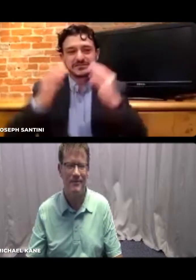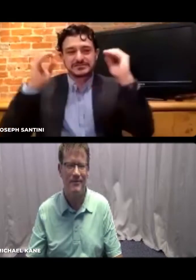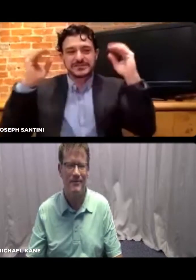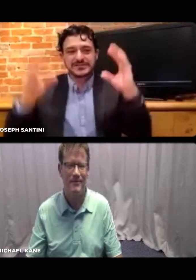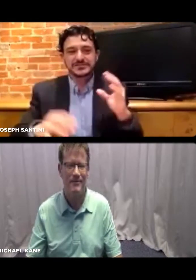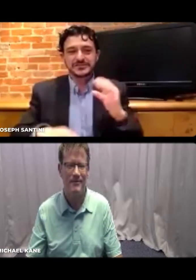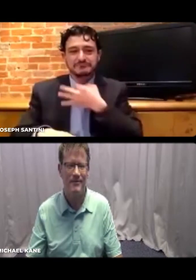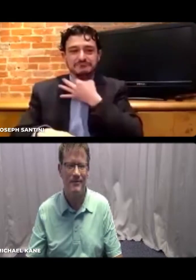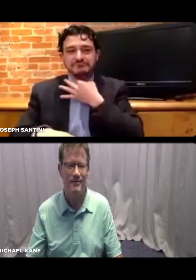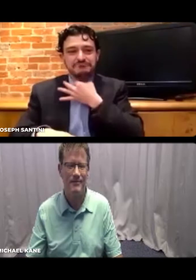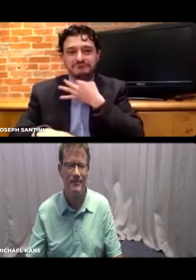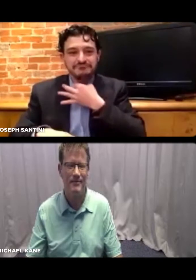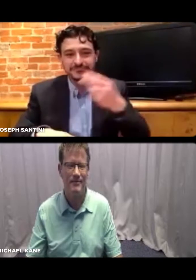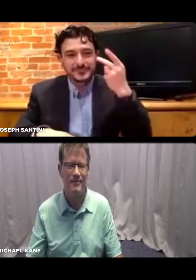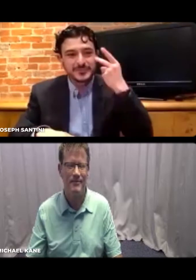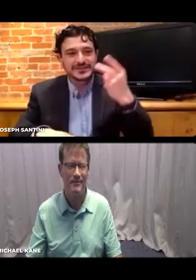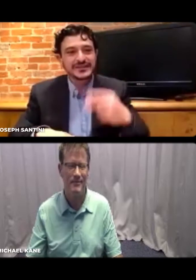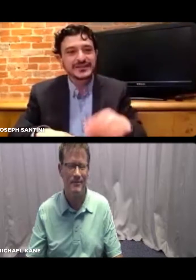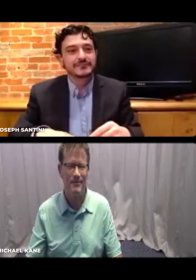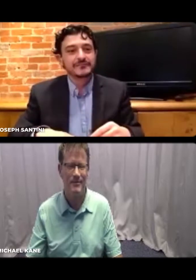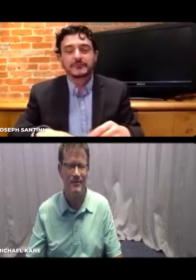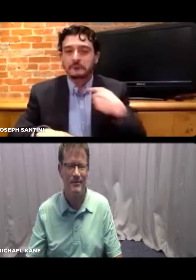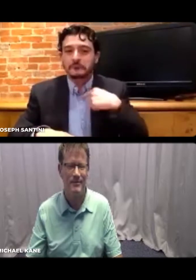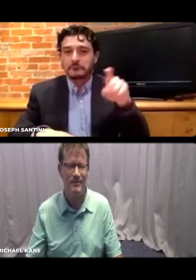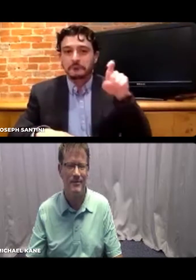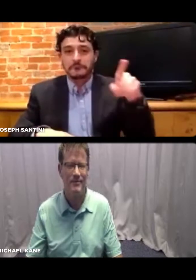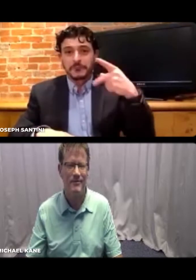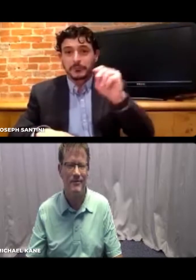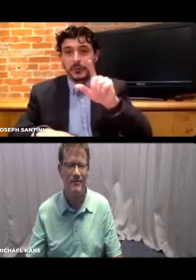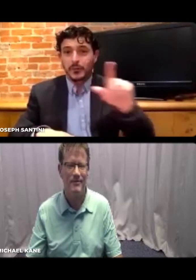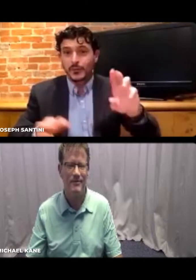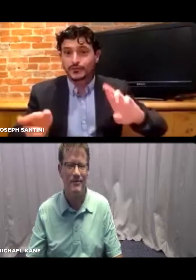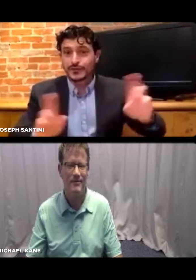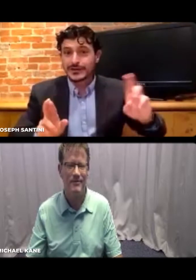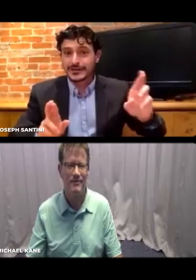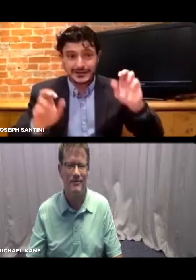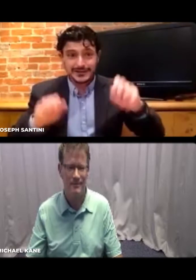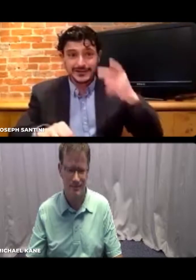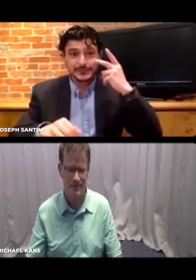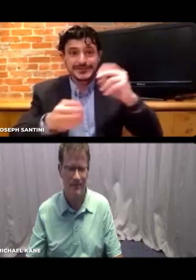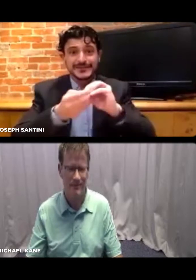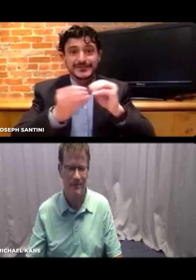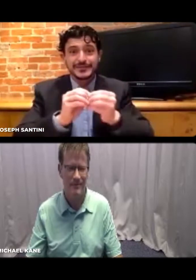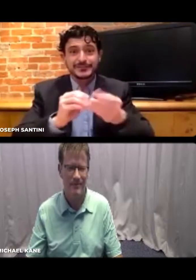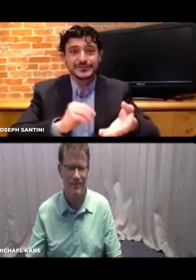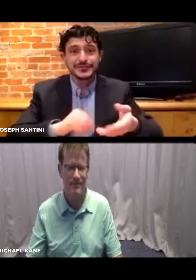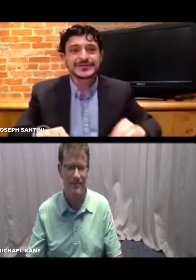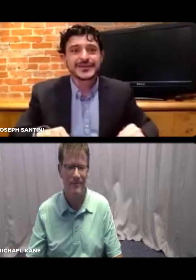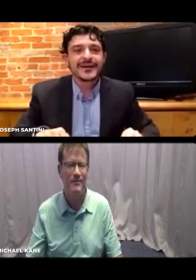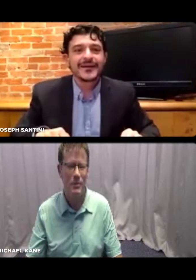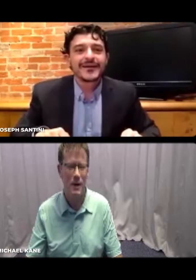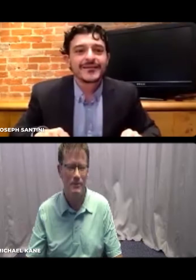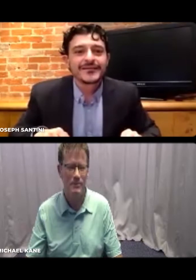really curious to get the numbers back. So let's see if the poll has been responded to by everyone.